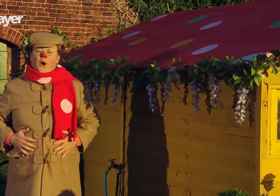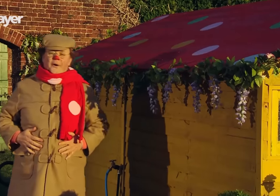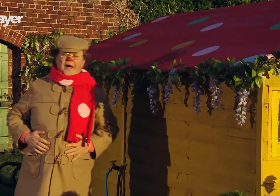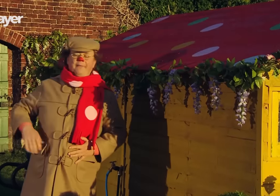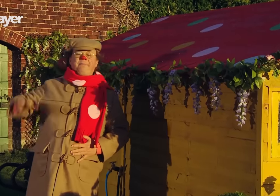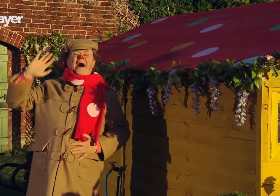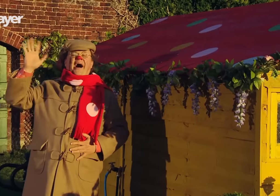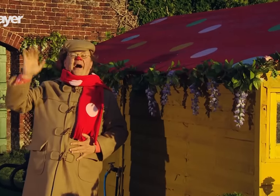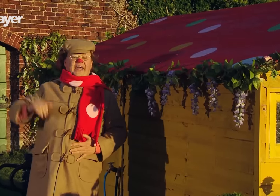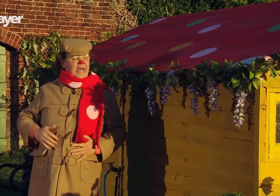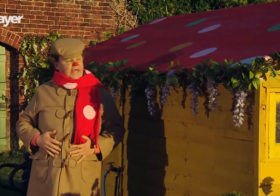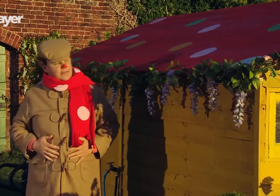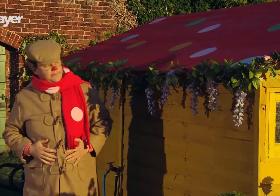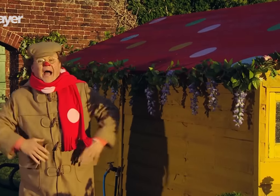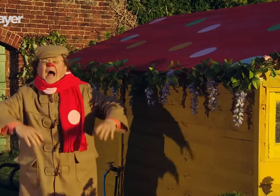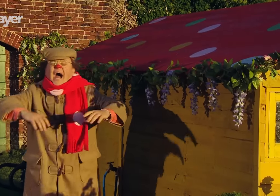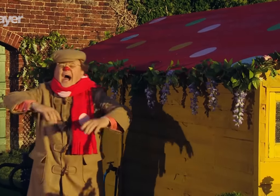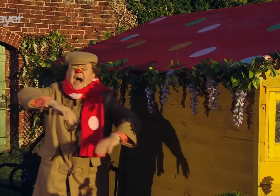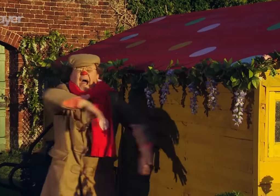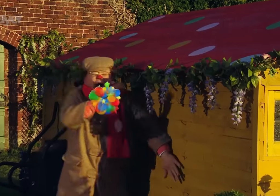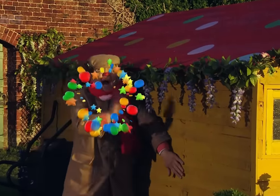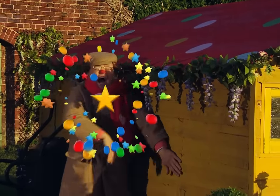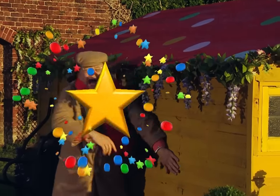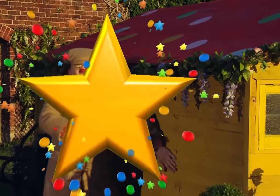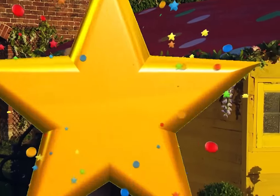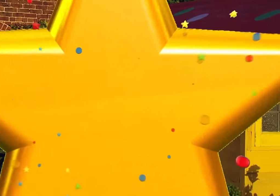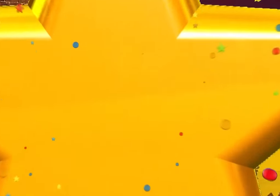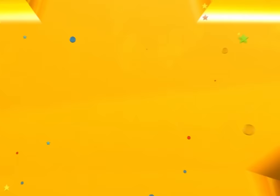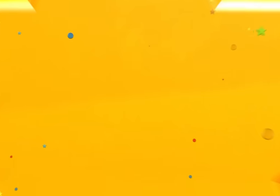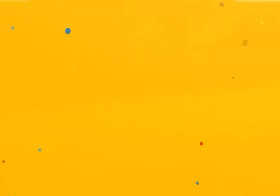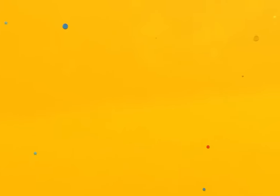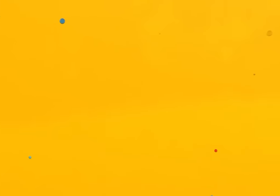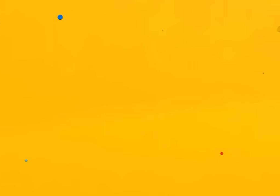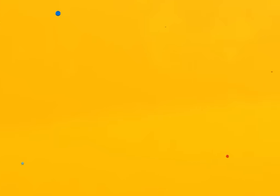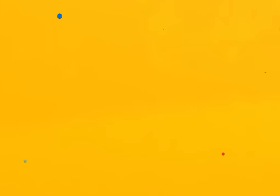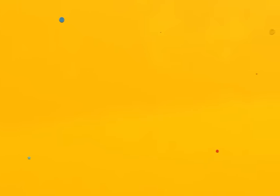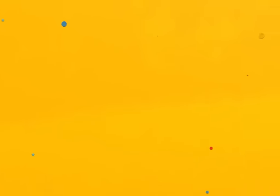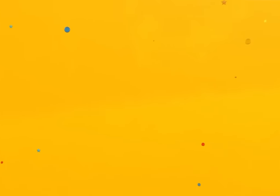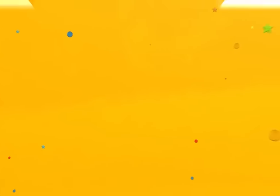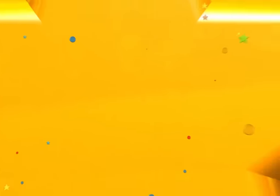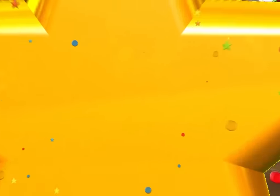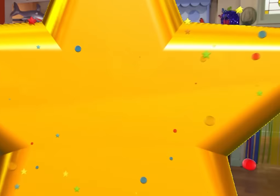Bye! Bye, Grandad Tumble. both